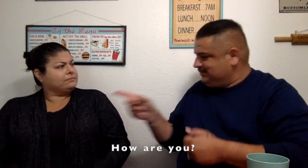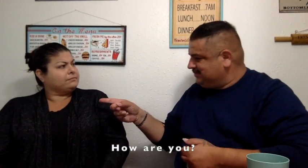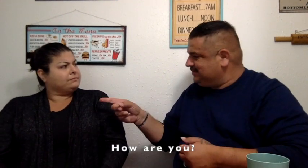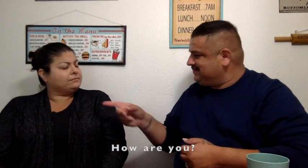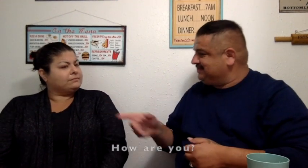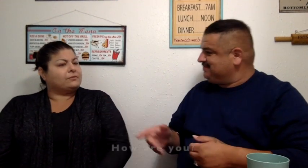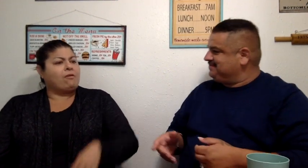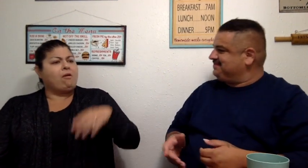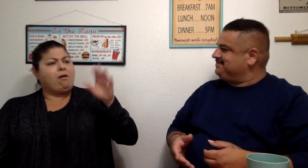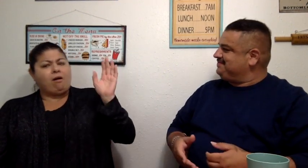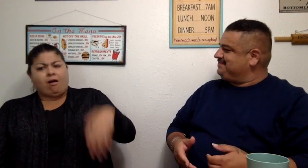How are you?